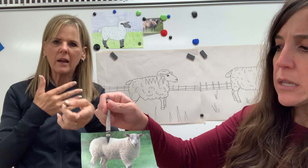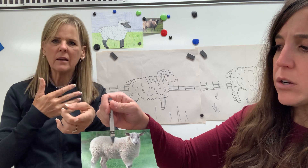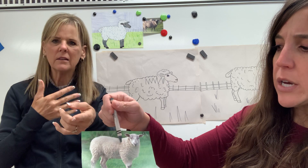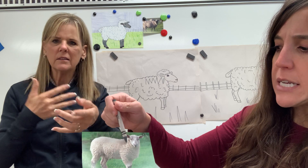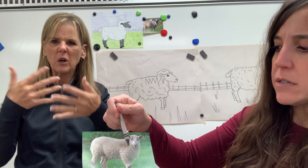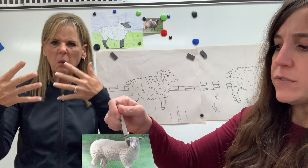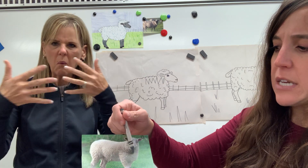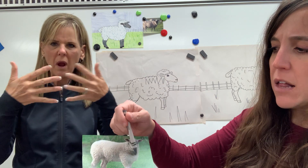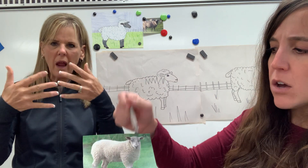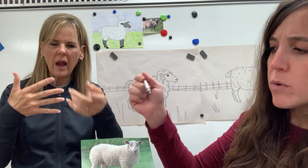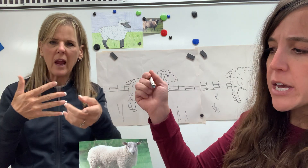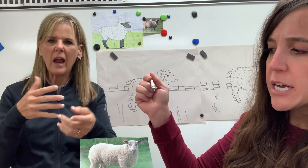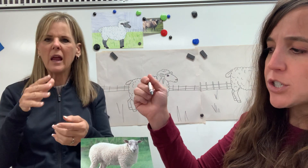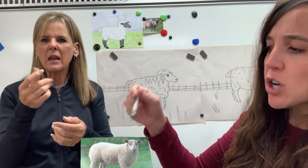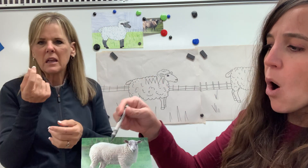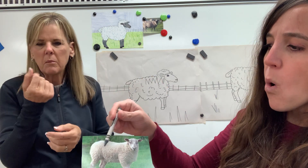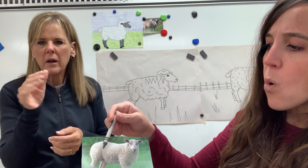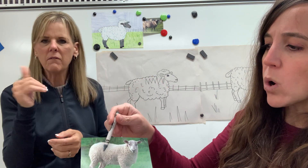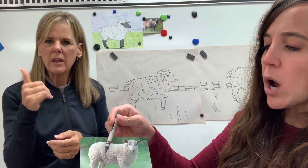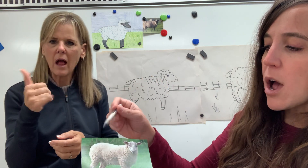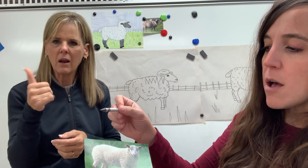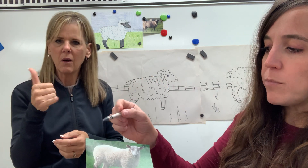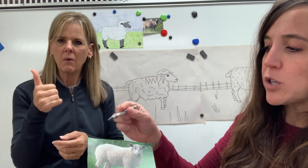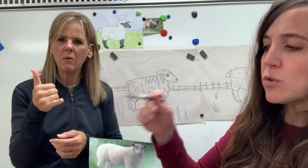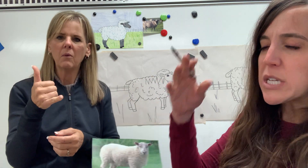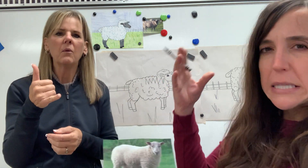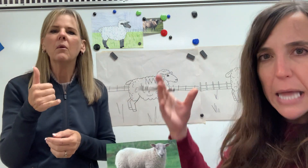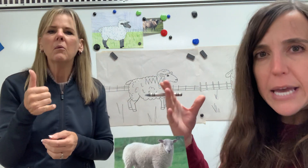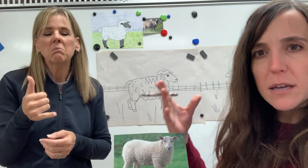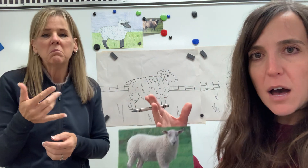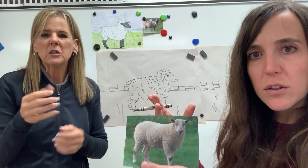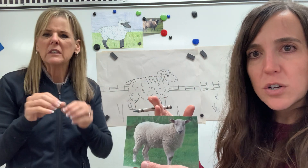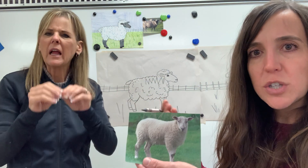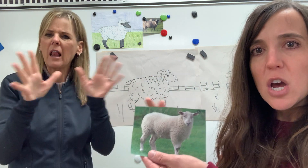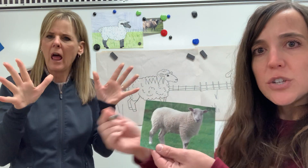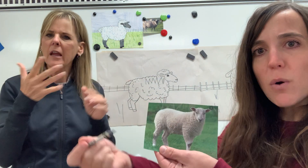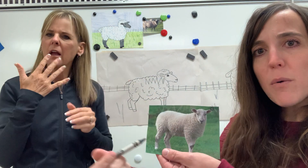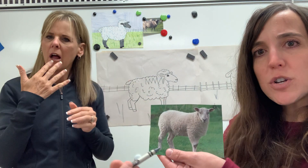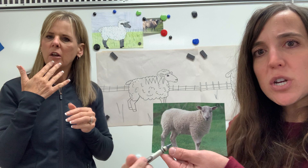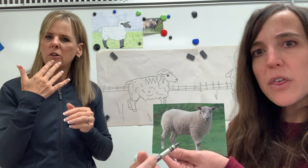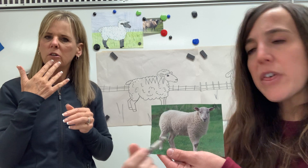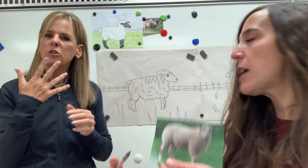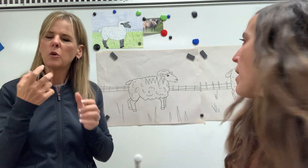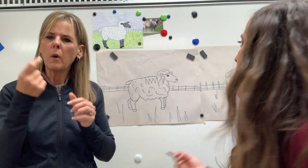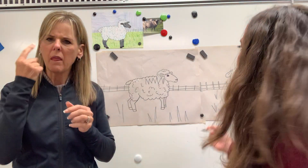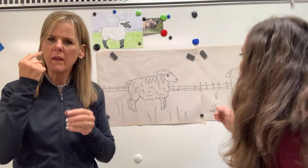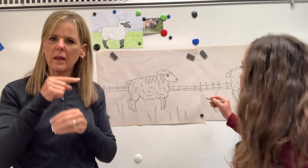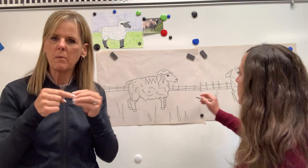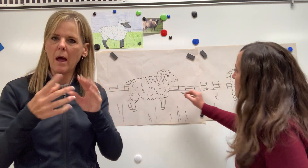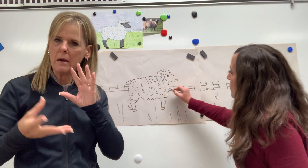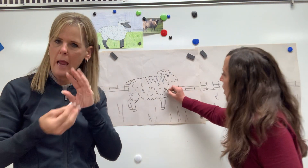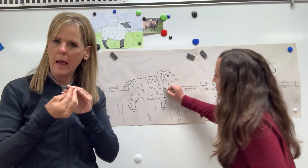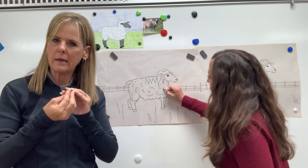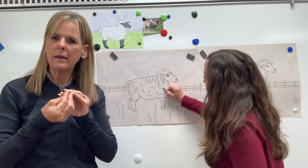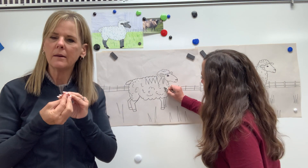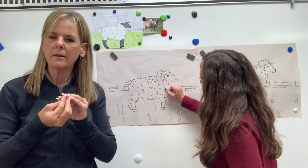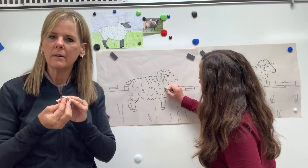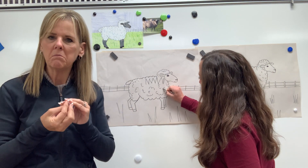little hint of yellowish or, you know, just light colors. So I want you to think about adding, I could take just